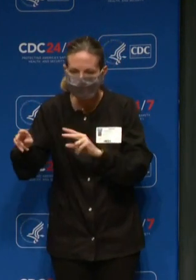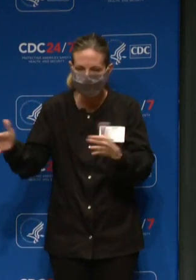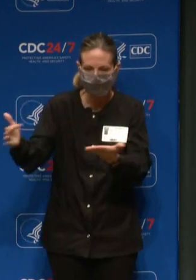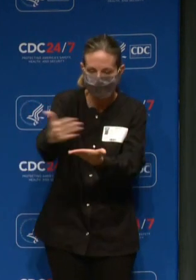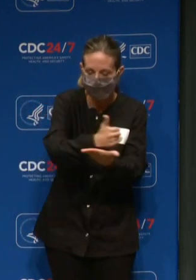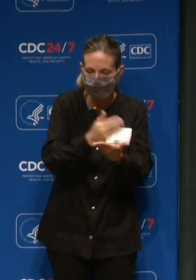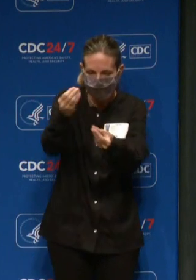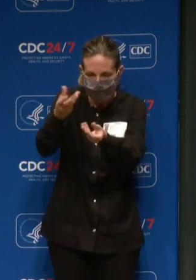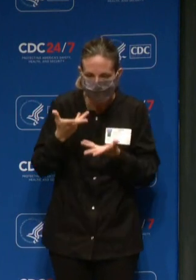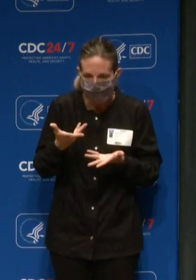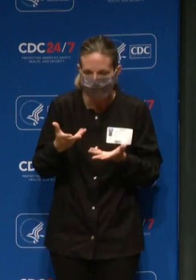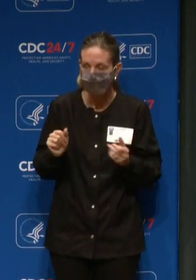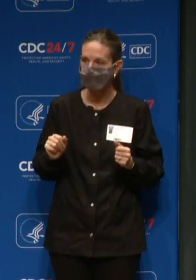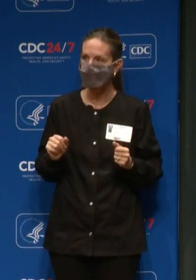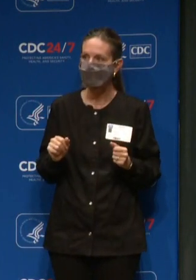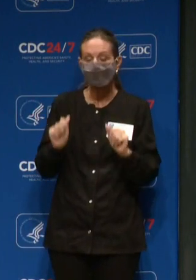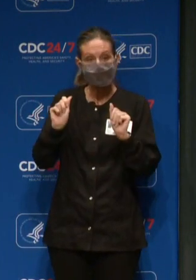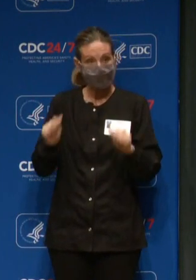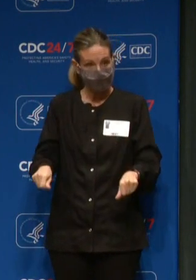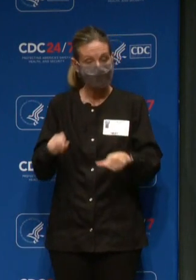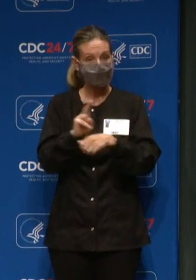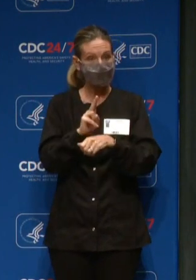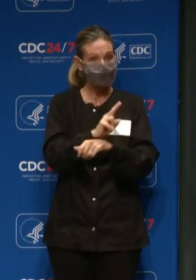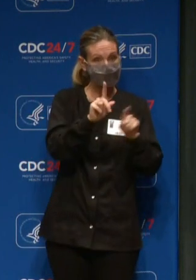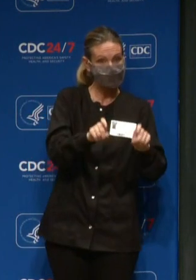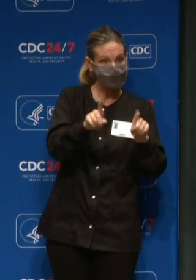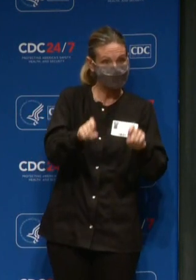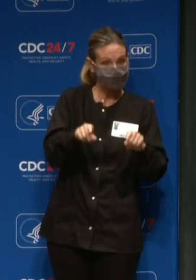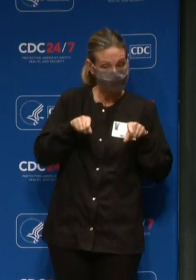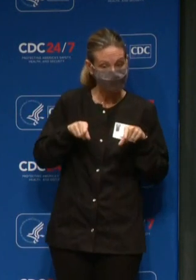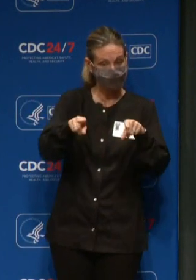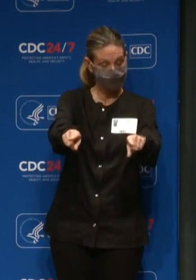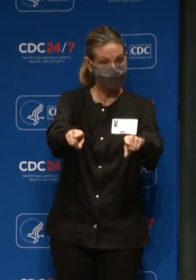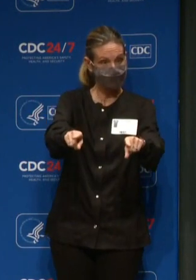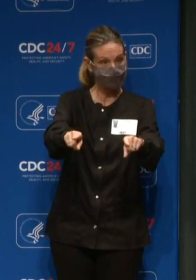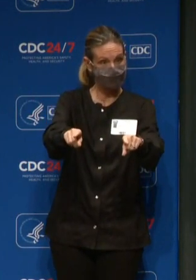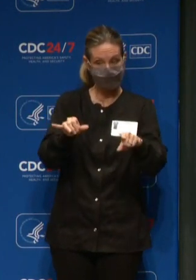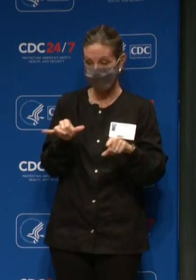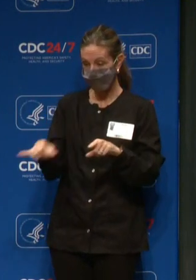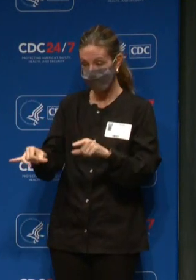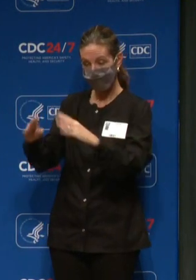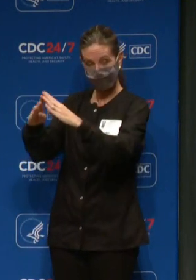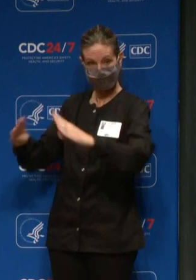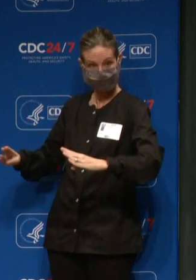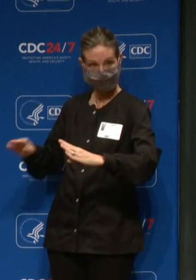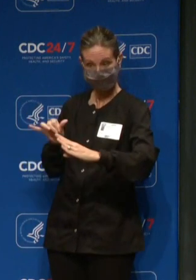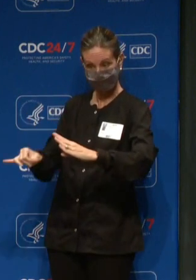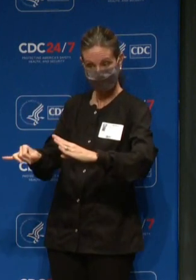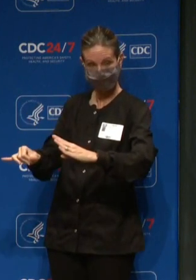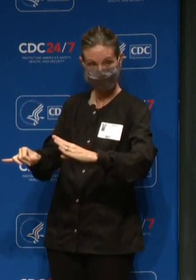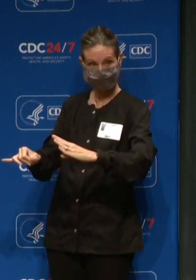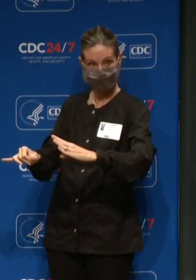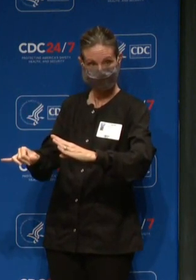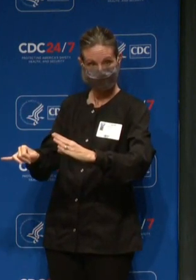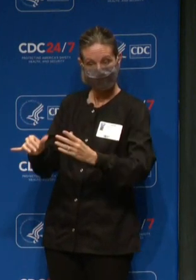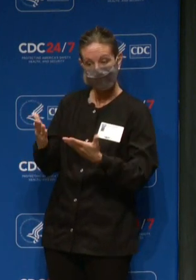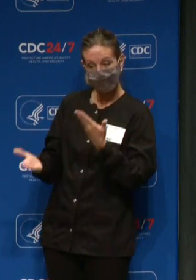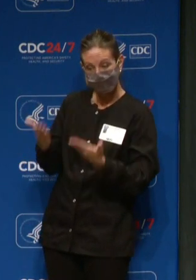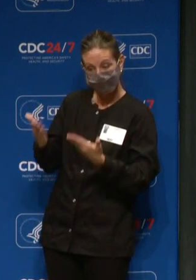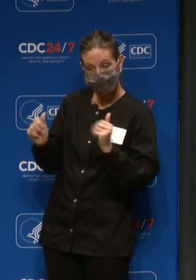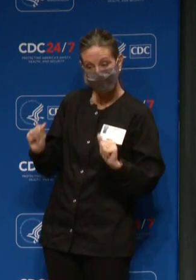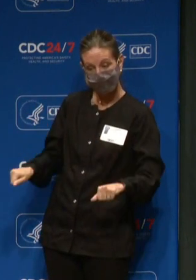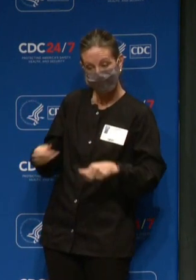to determine, can you use testing during the quarantine to determine if you could shorten the